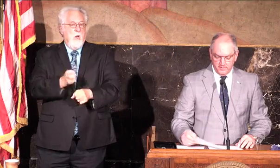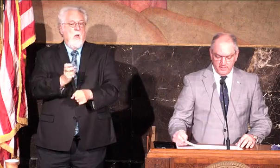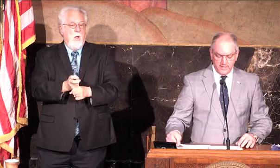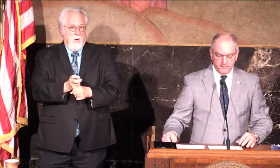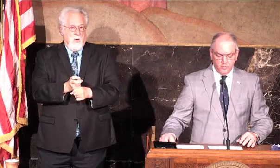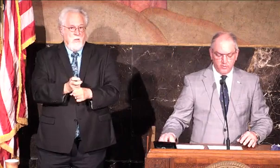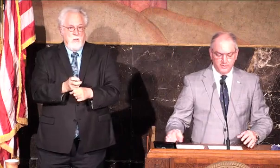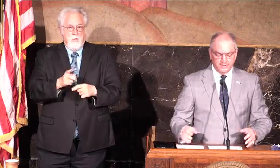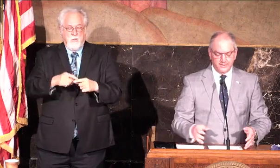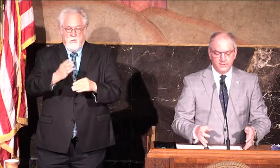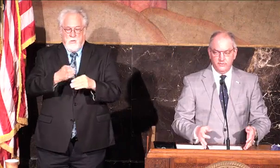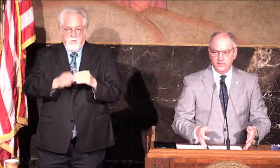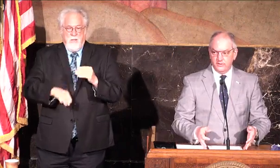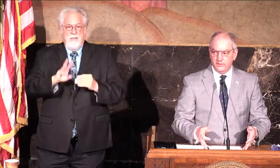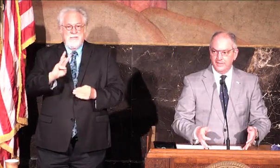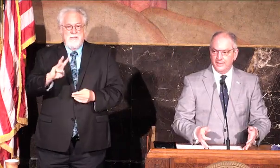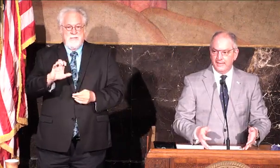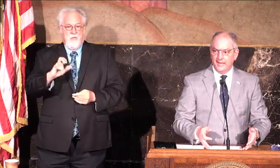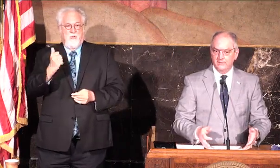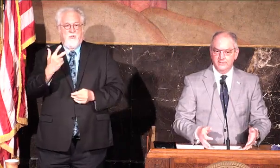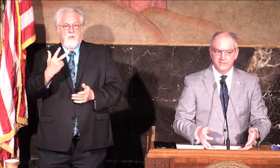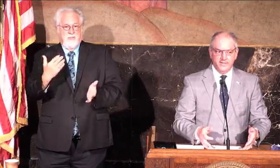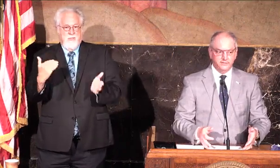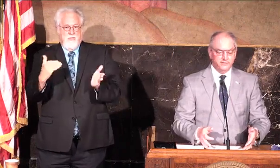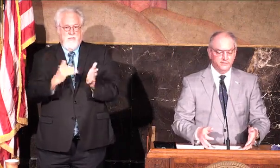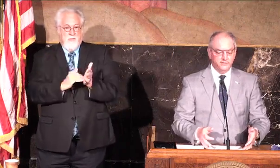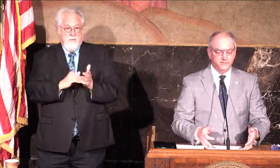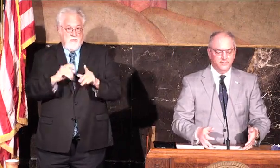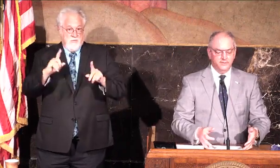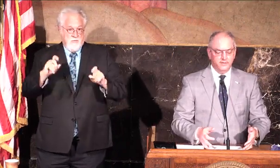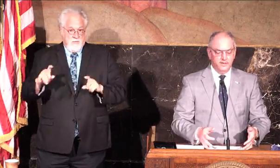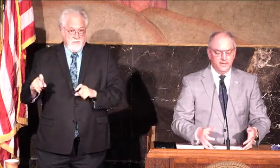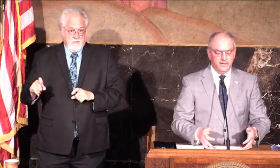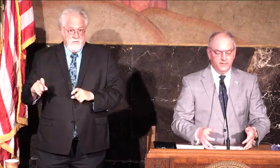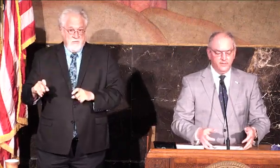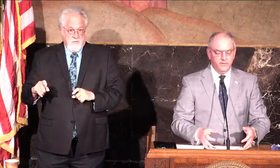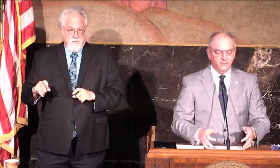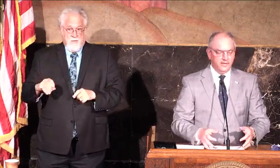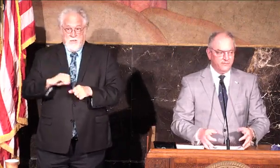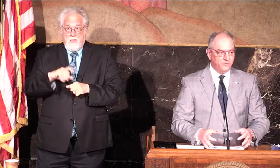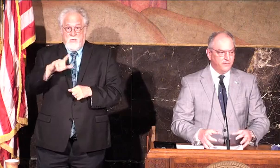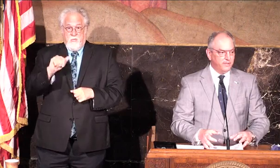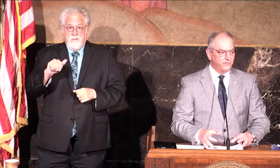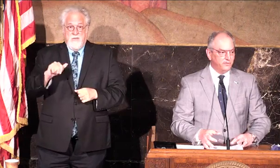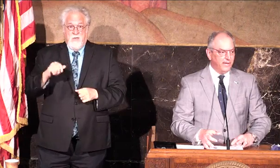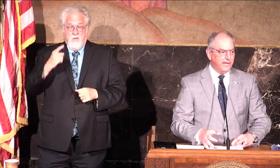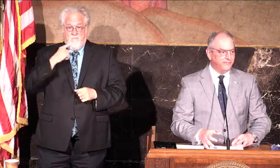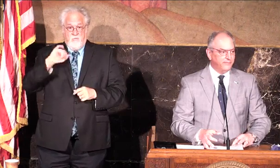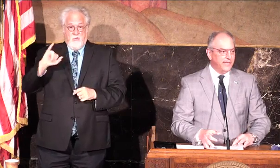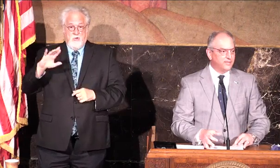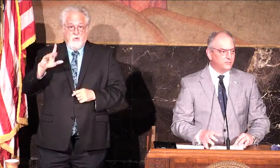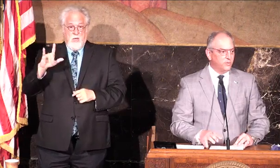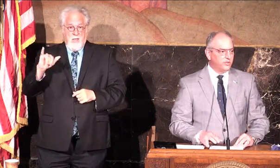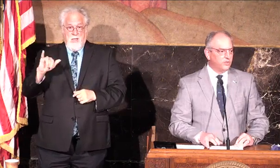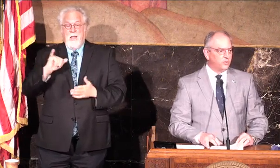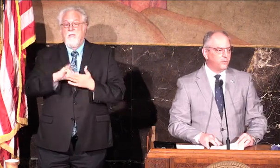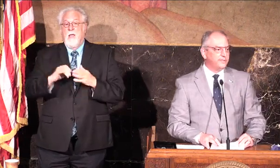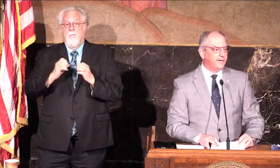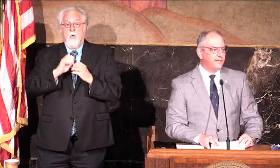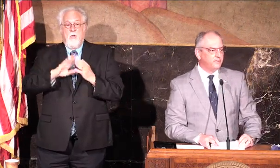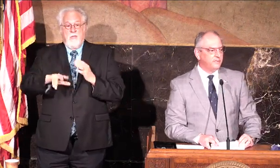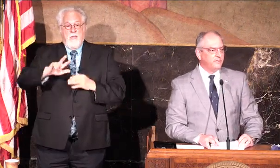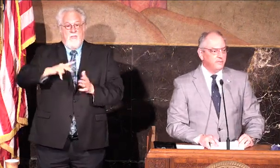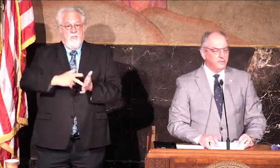to complete more than 613,000 tests in Louisiana for the month of July. That is more than